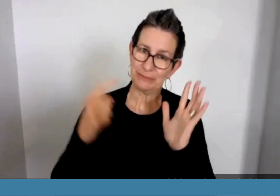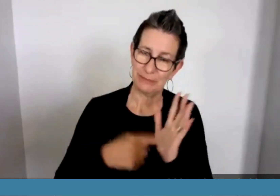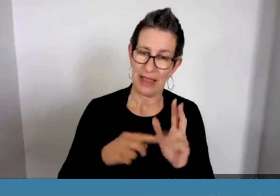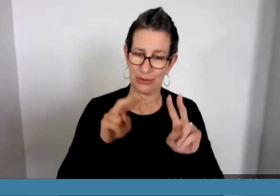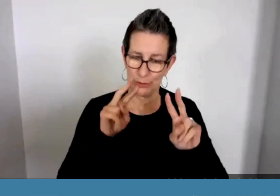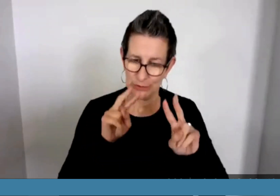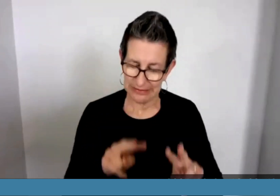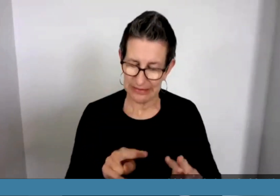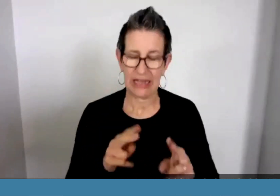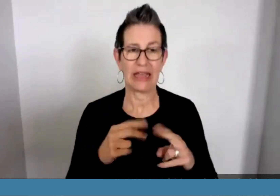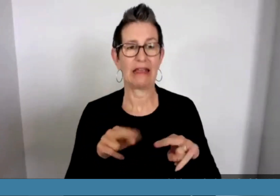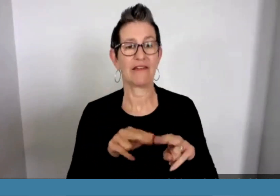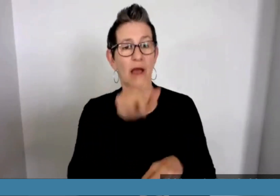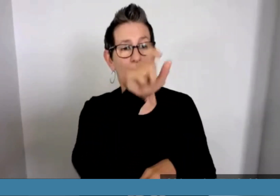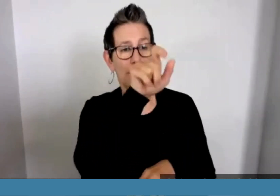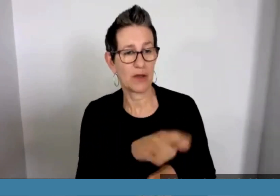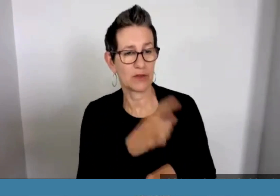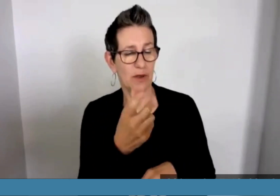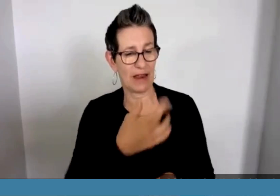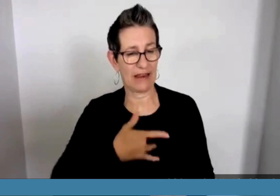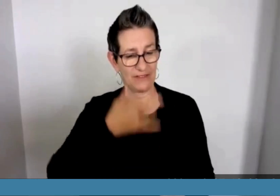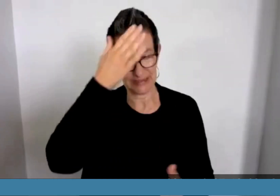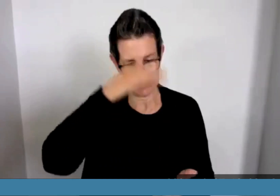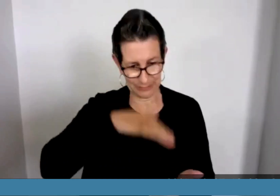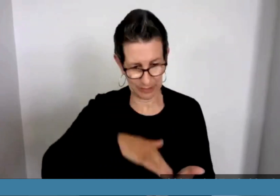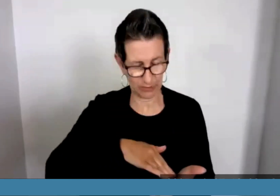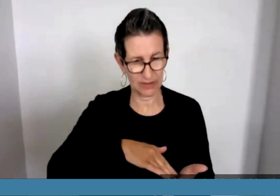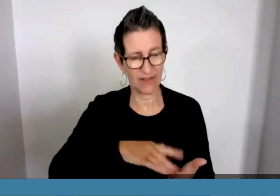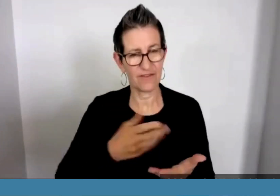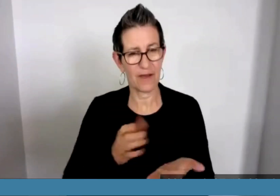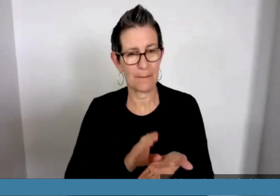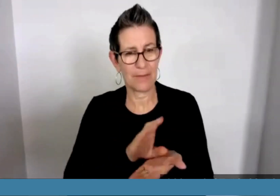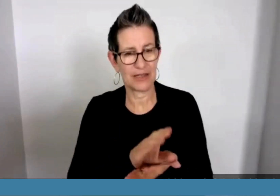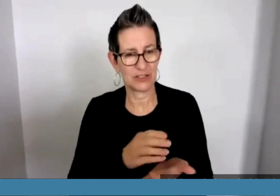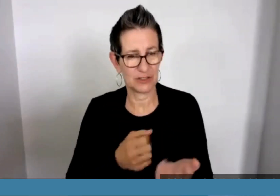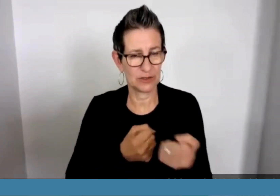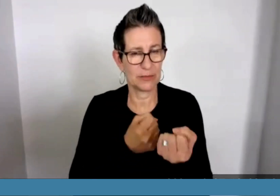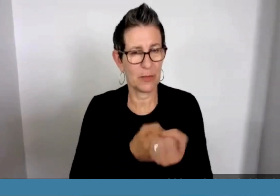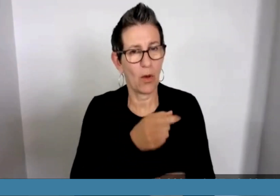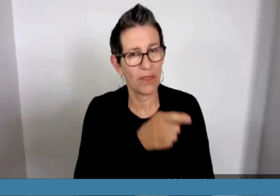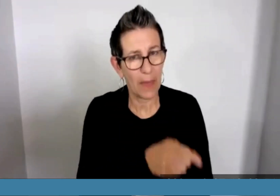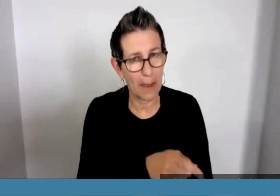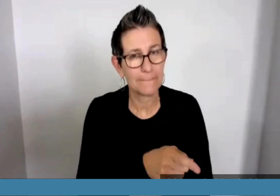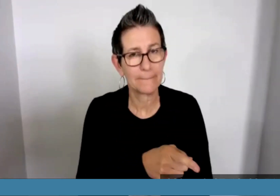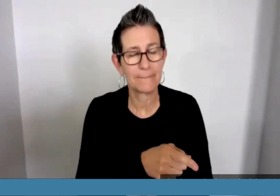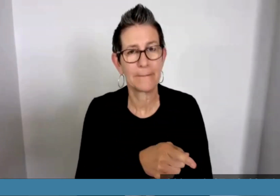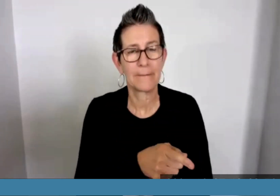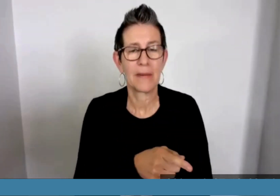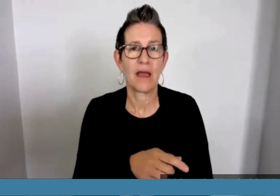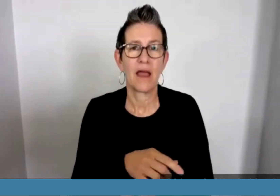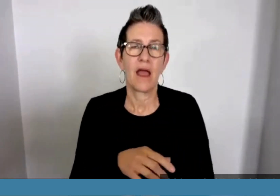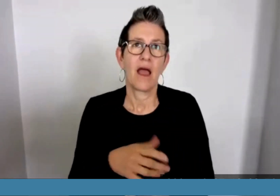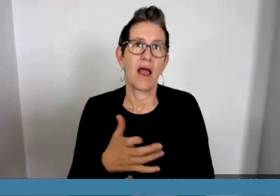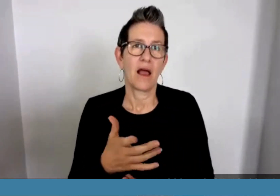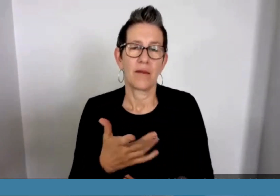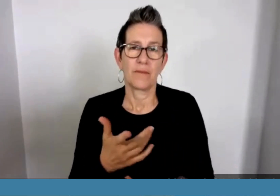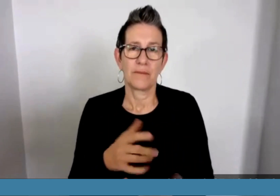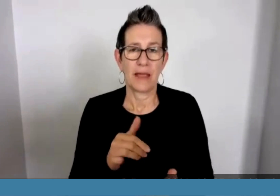is involved, we would expect to see that budgeted for, whether that's as a co-design participant or